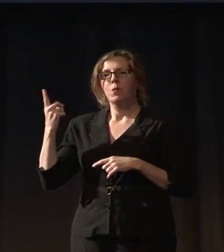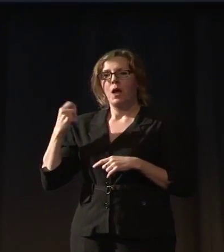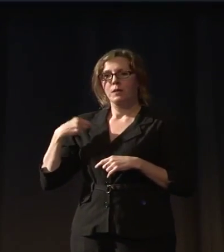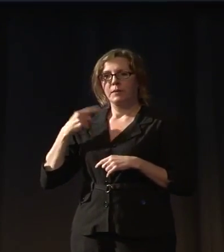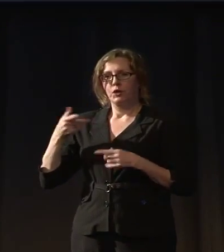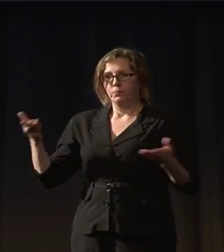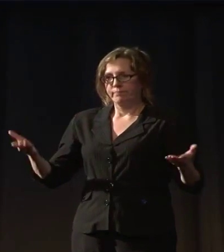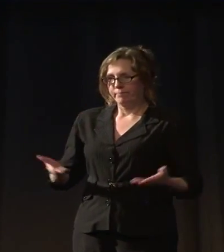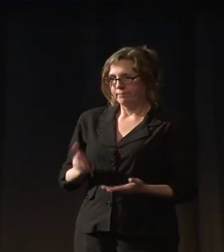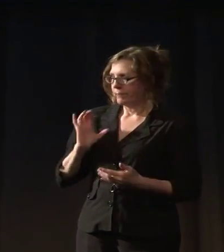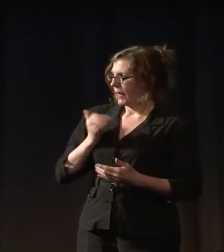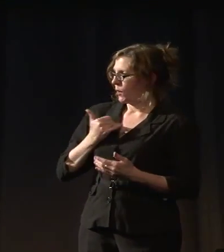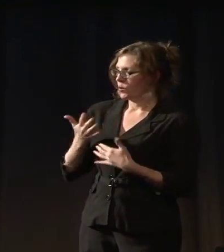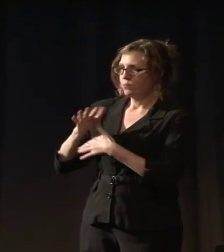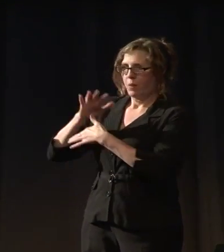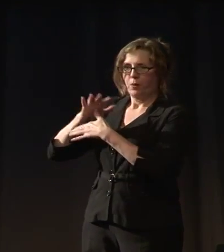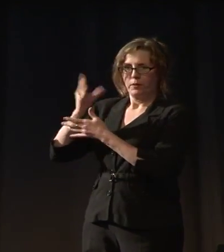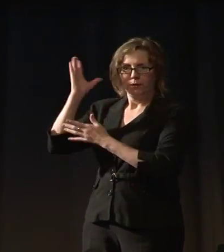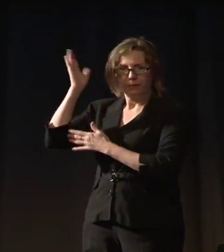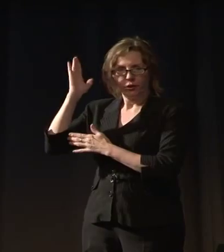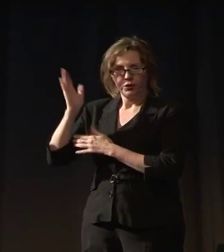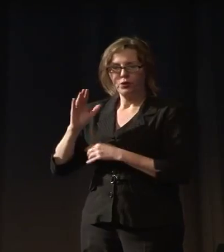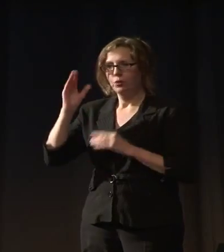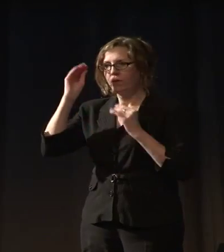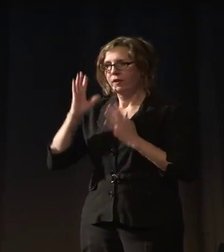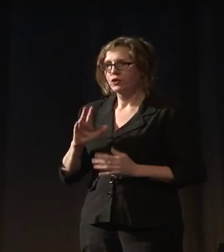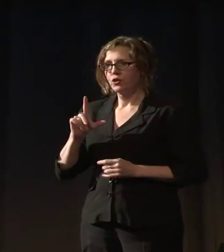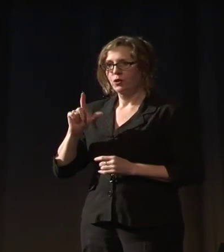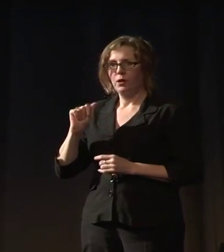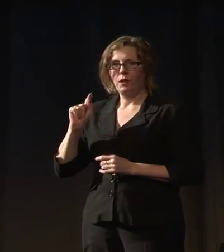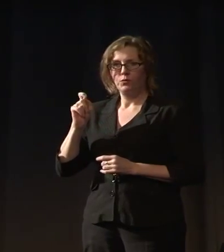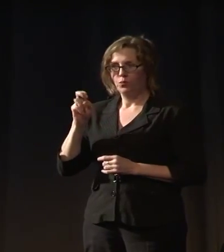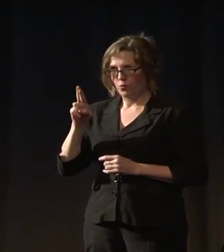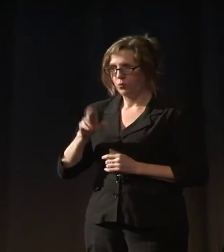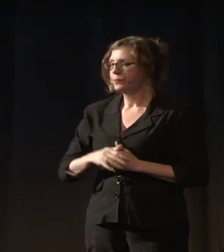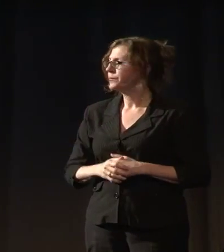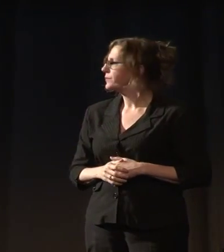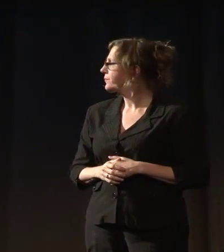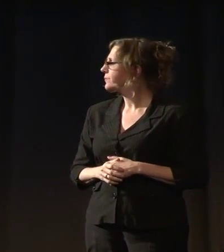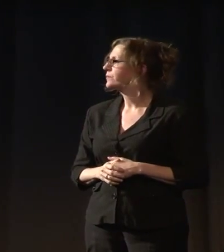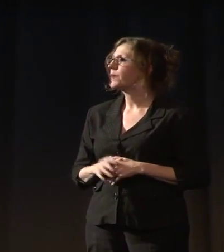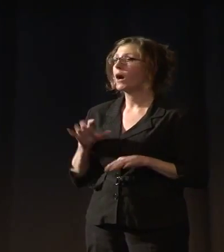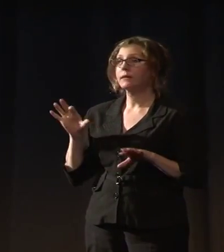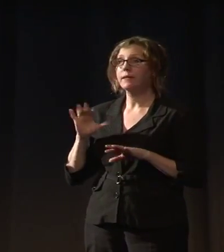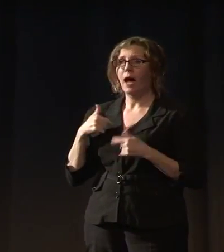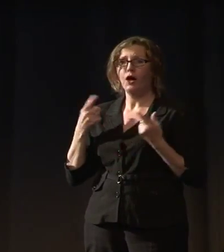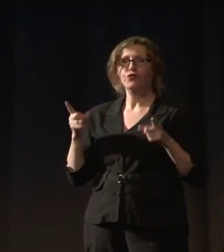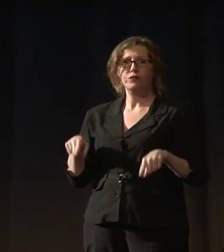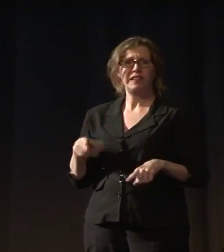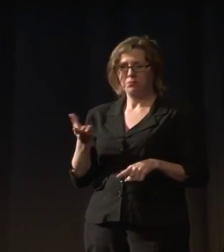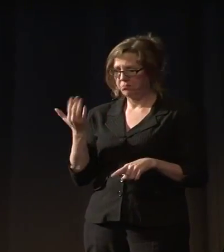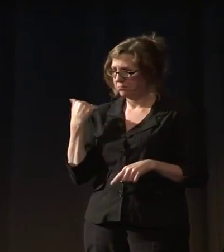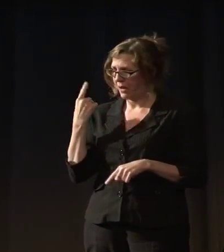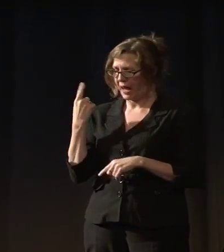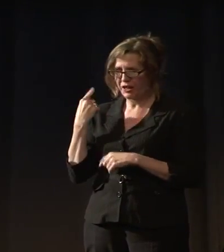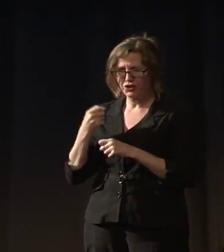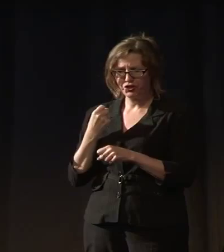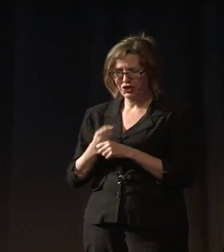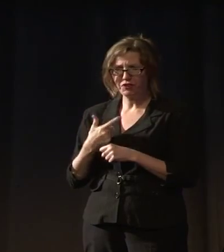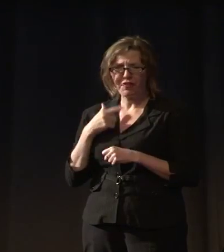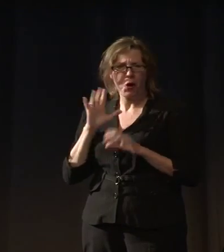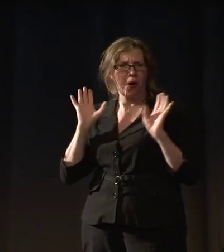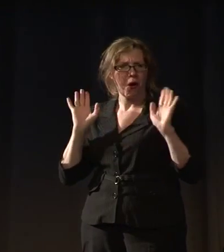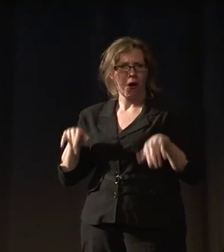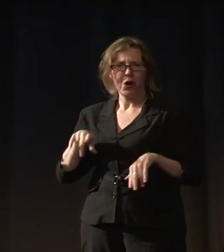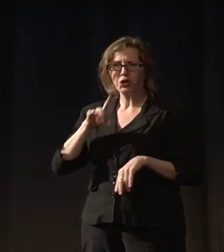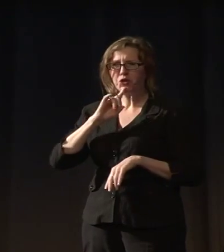introduce our principal speaker, Professor Bruno Latour. And I was told, when I agreed to do this a year ago, I thought, sure, I'll introduce Bruno Latour. How hard could that be? And then